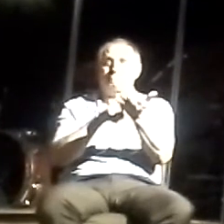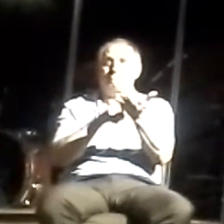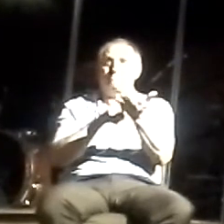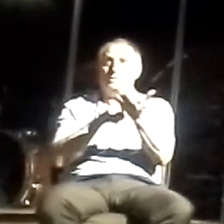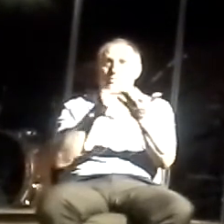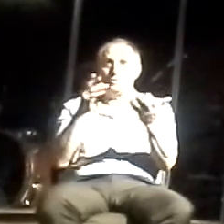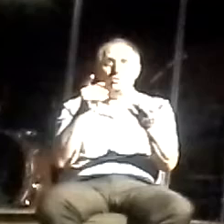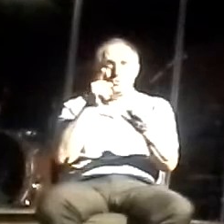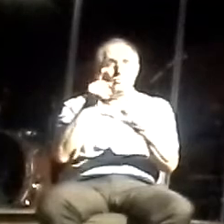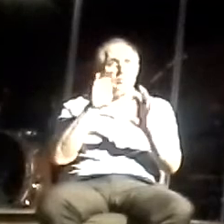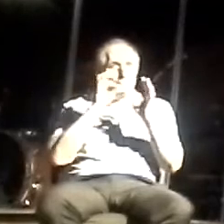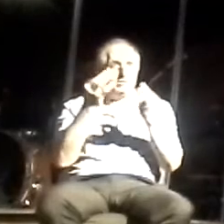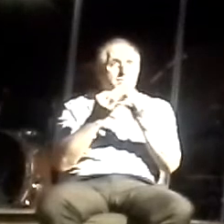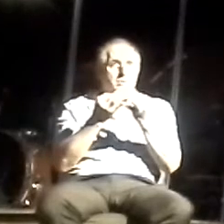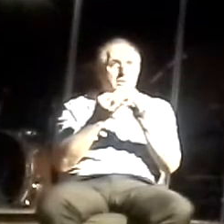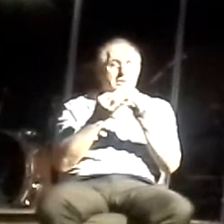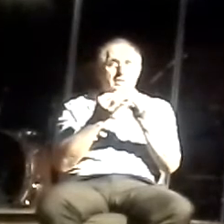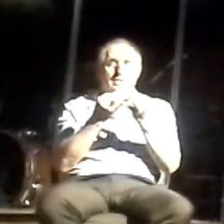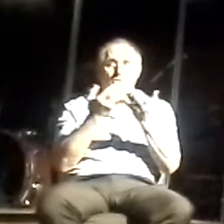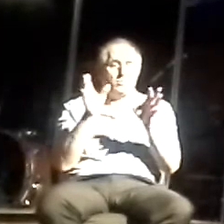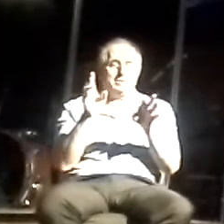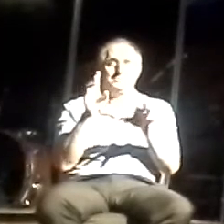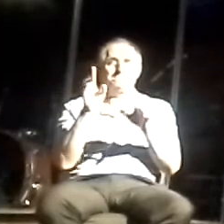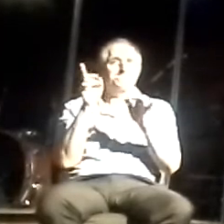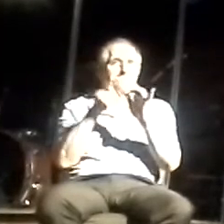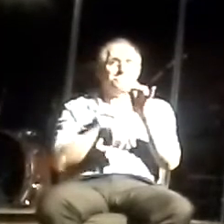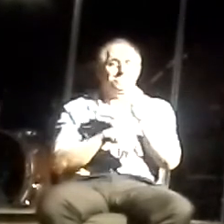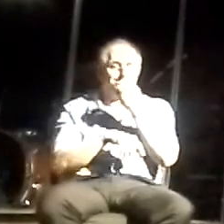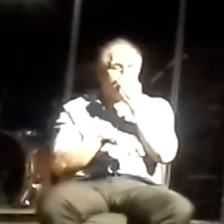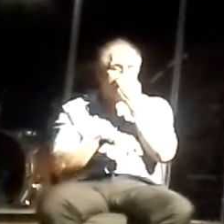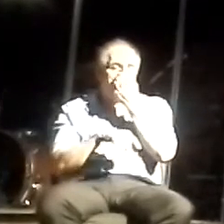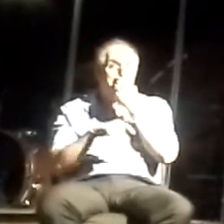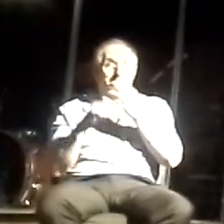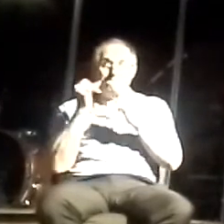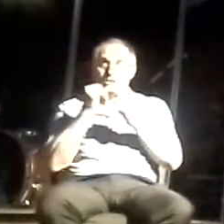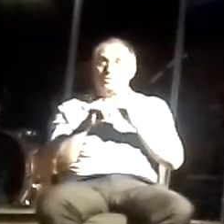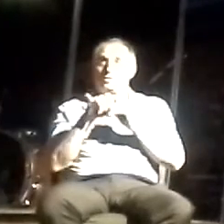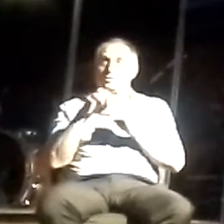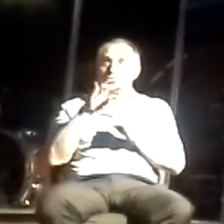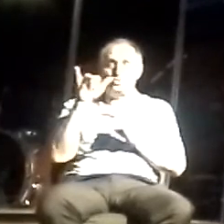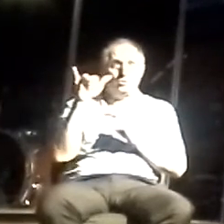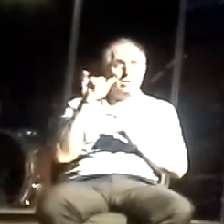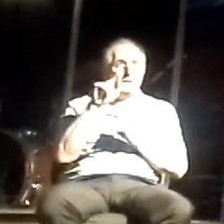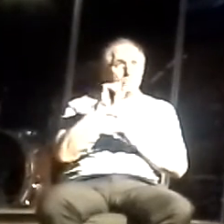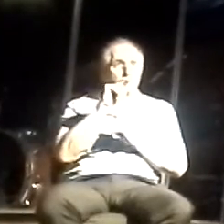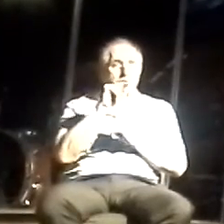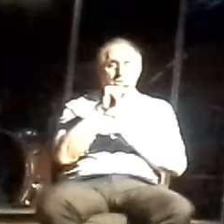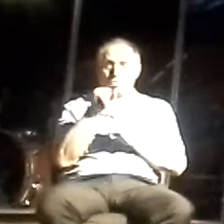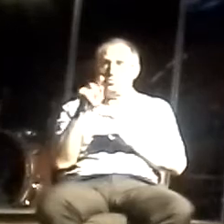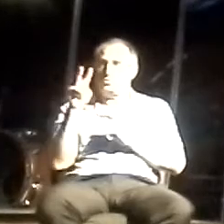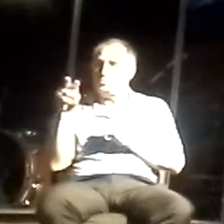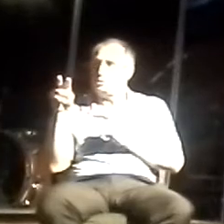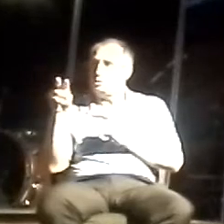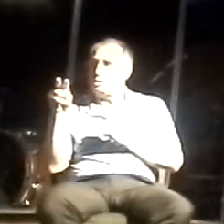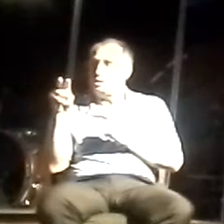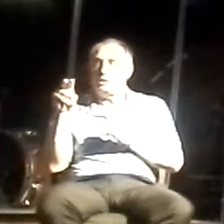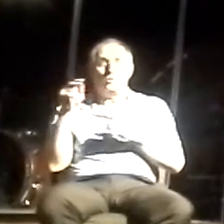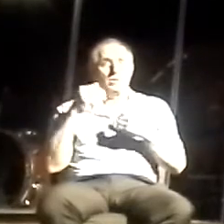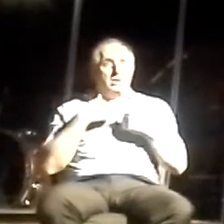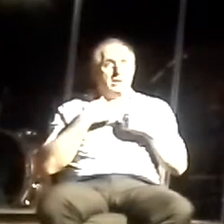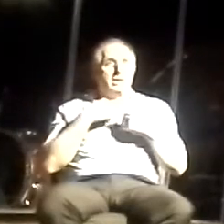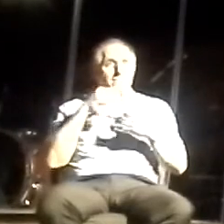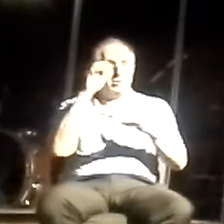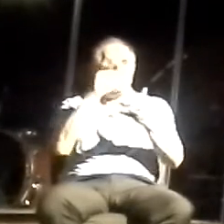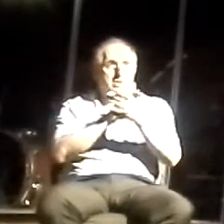This is something that you and your family are not going to want to miss out on. And finally, coming up in July, the 20th through the 22nd, we are hosting